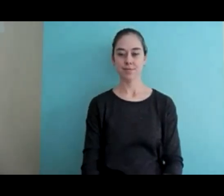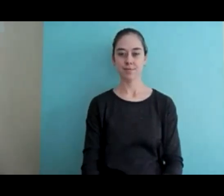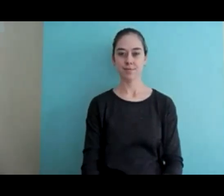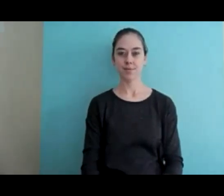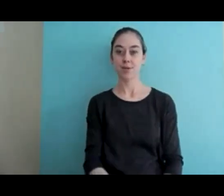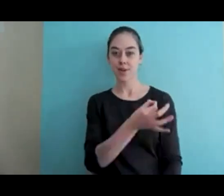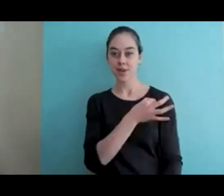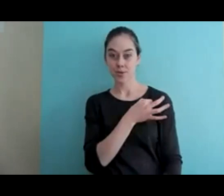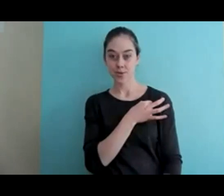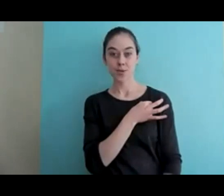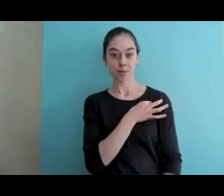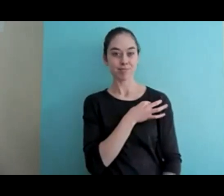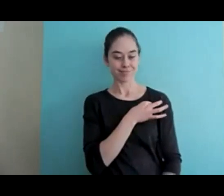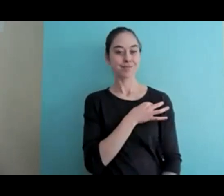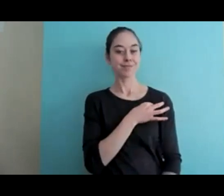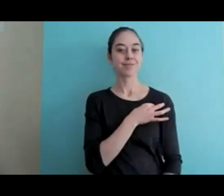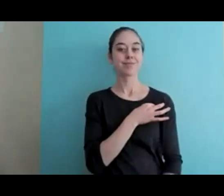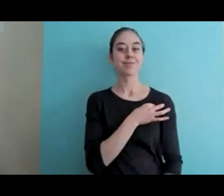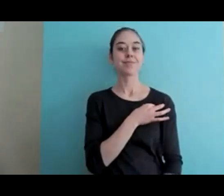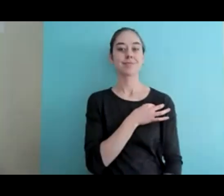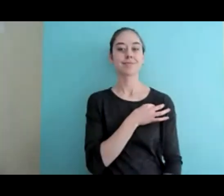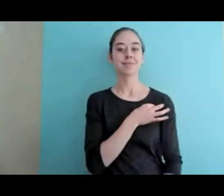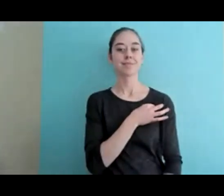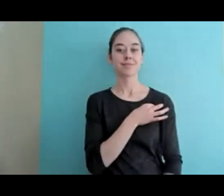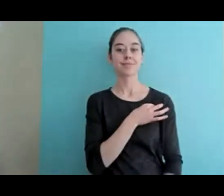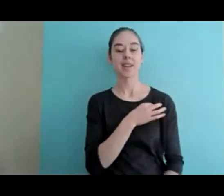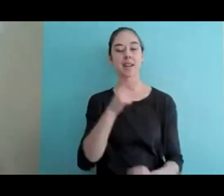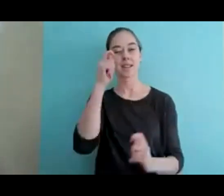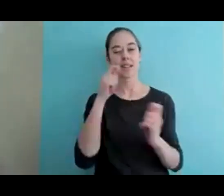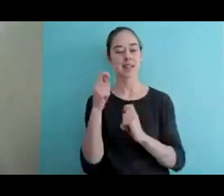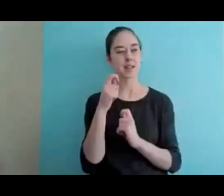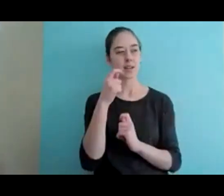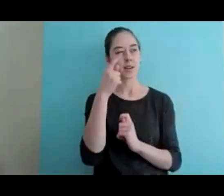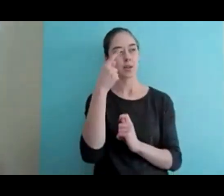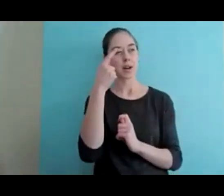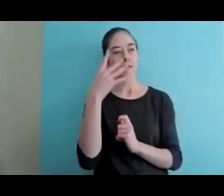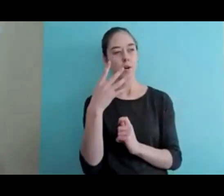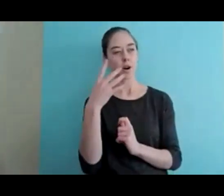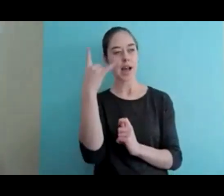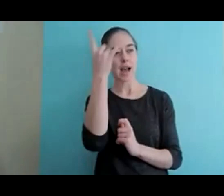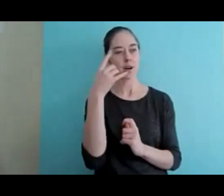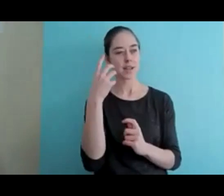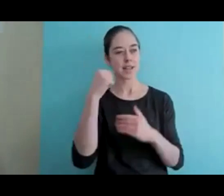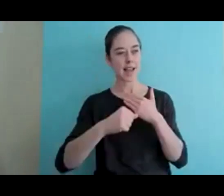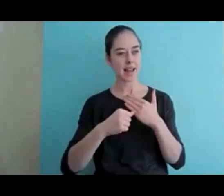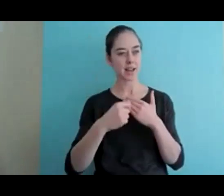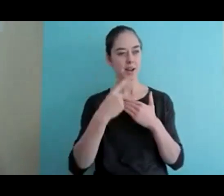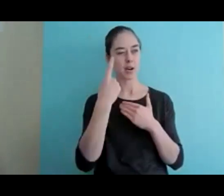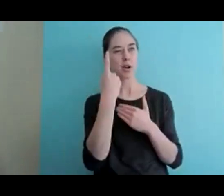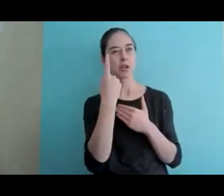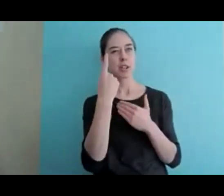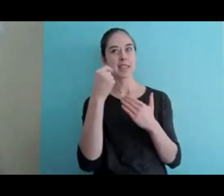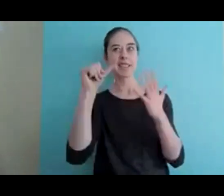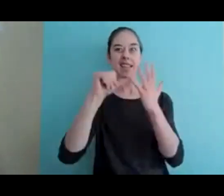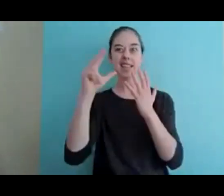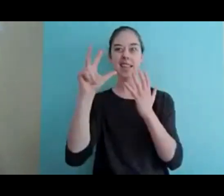Good. And actually, I was thinking 24 hours a day, 168 hours a week. 168